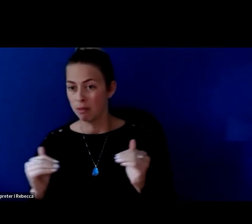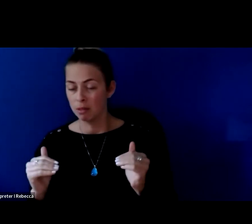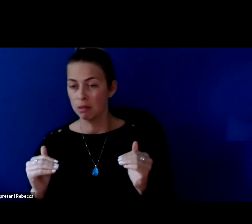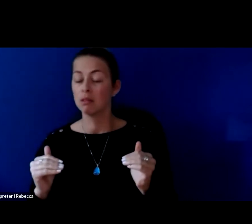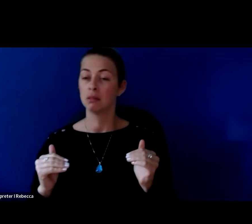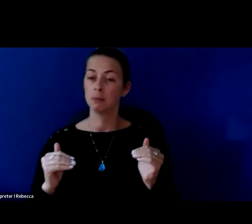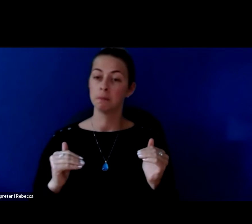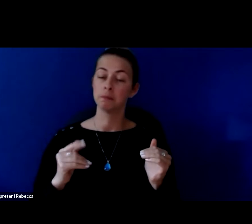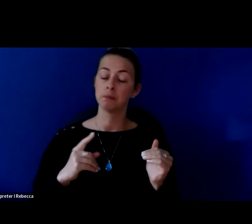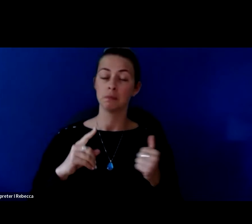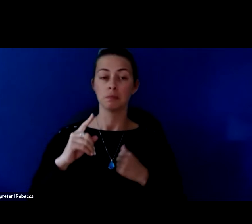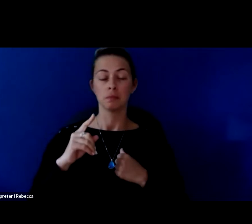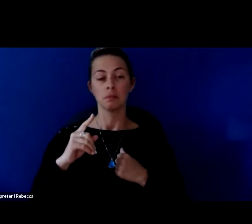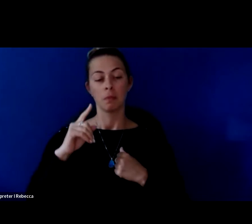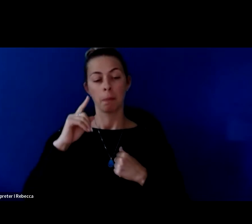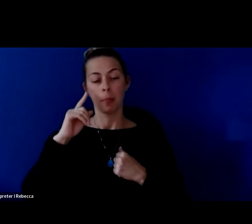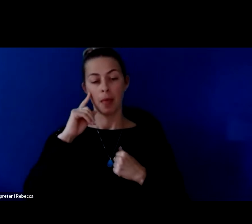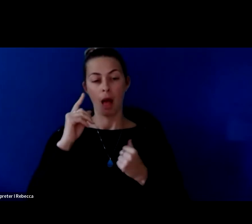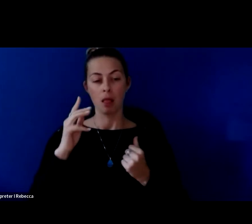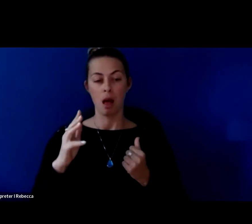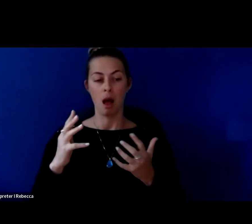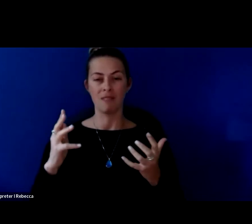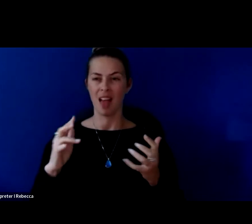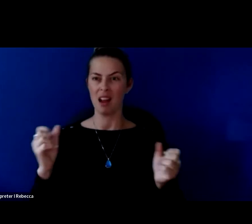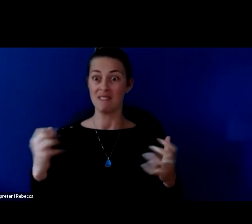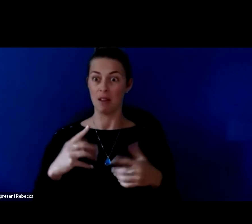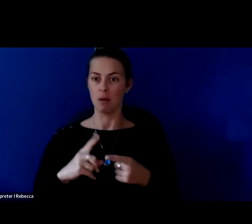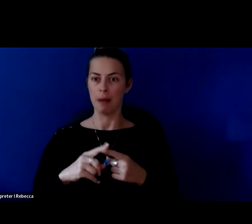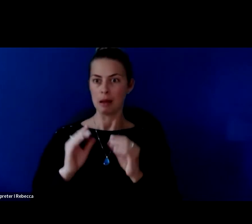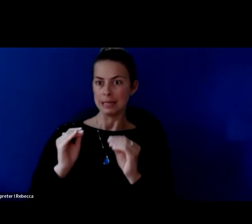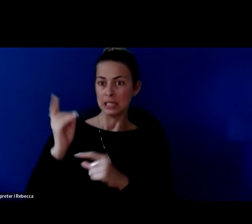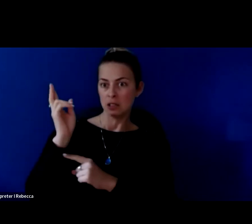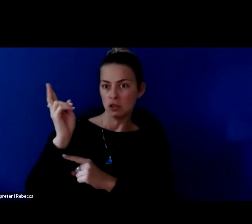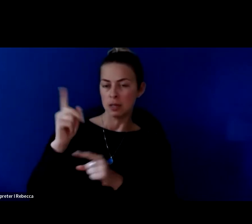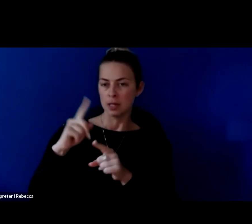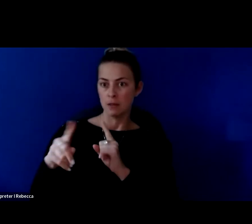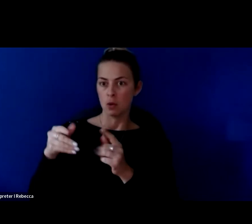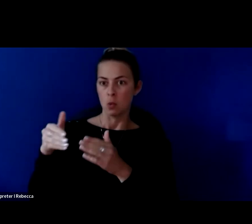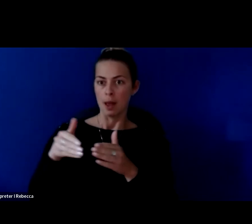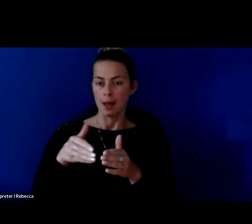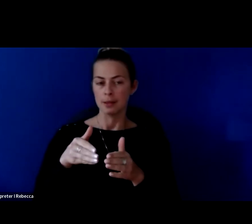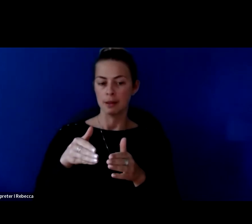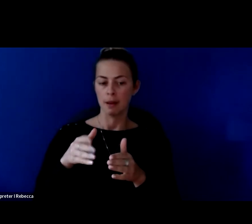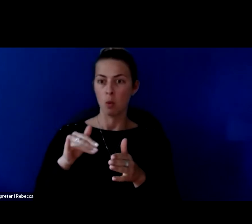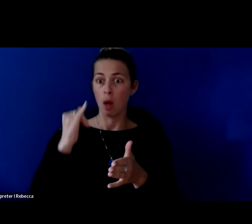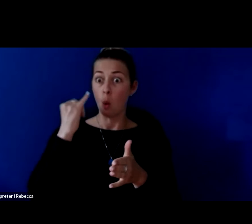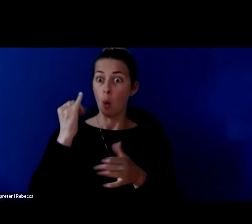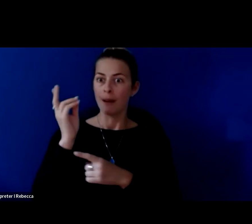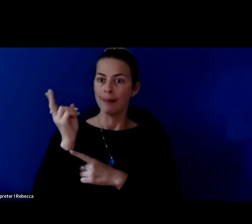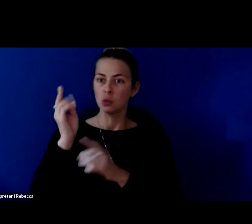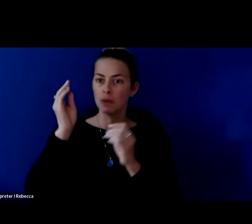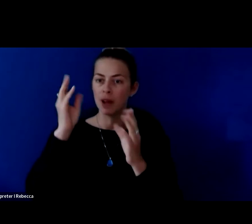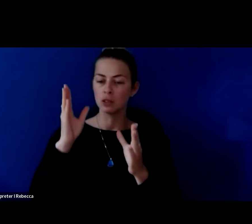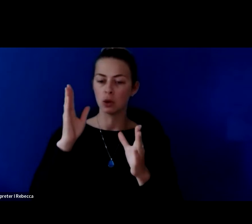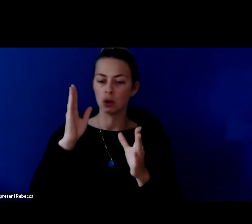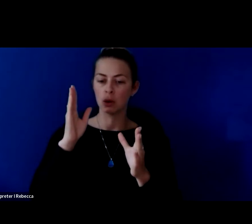of, I think, the intensity of the fear about teaching history in whatever ways is this idea that history professors and